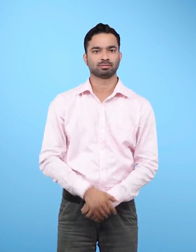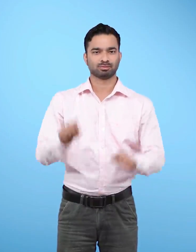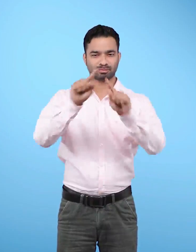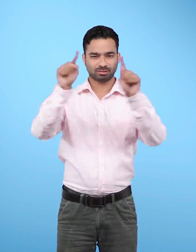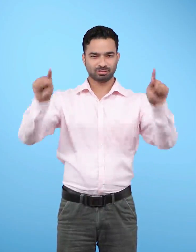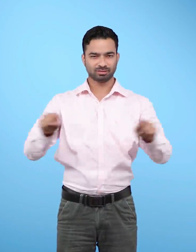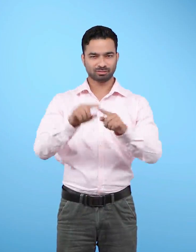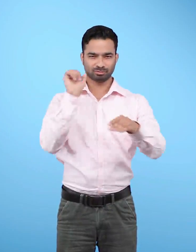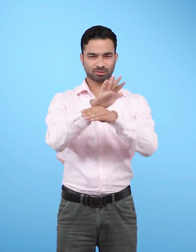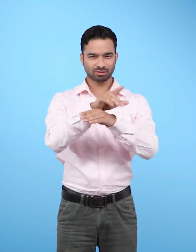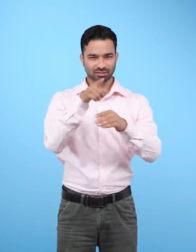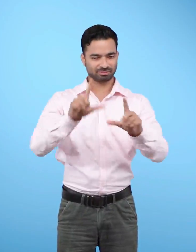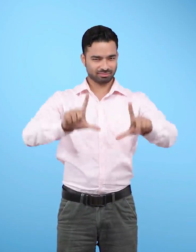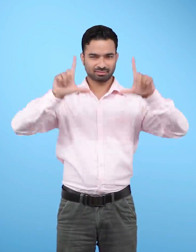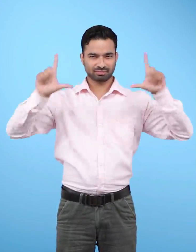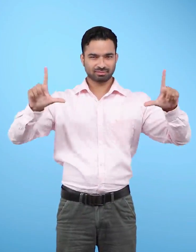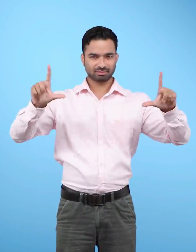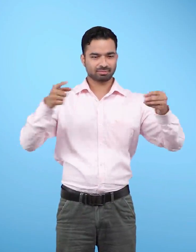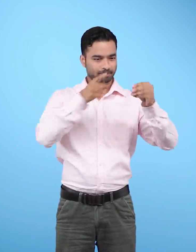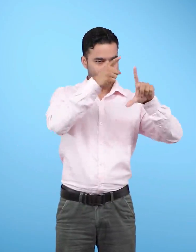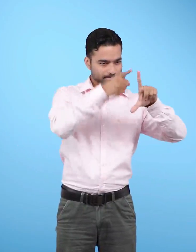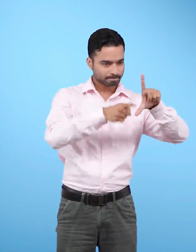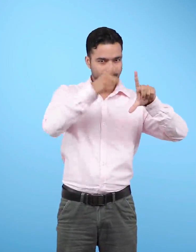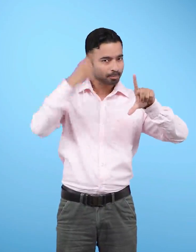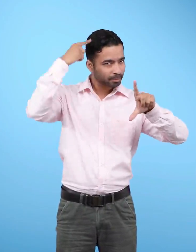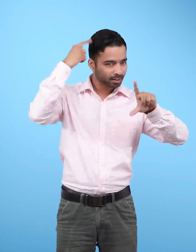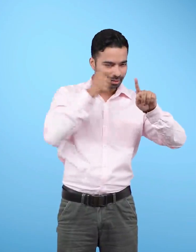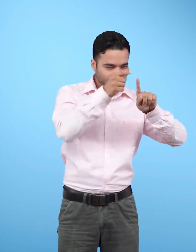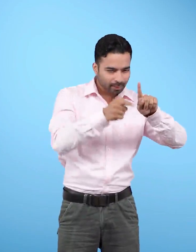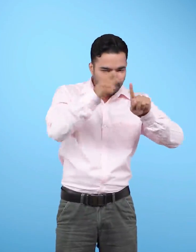Make lines on a postcard like this.